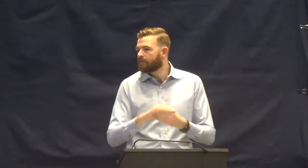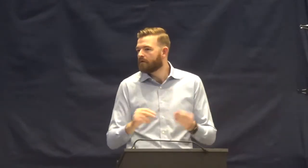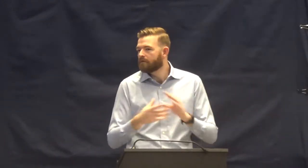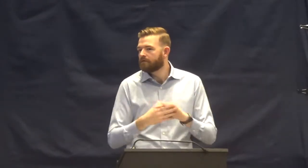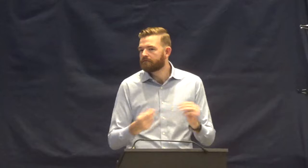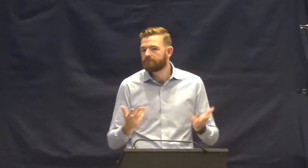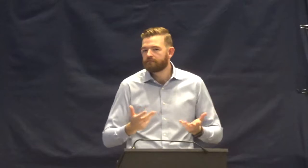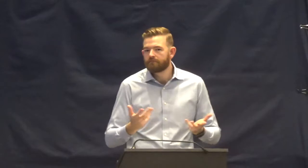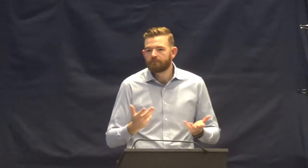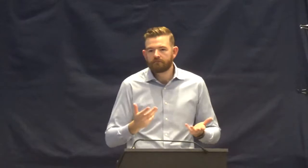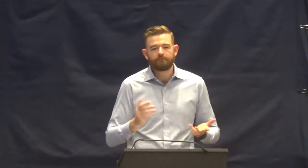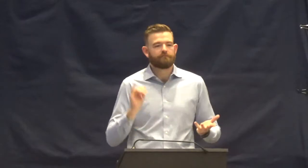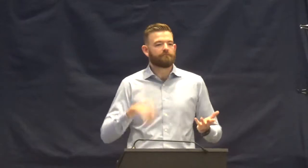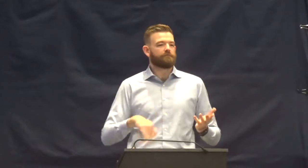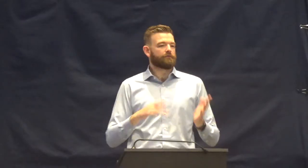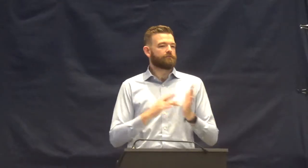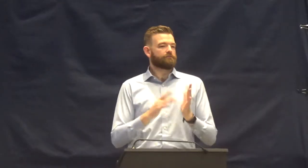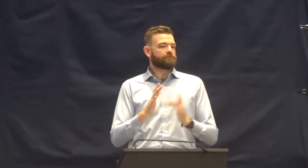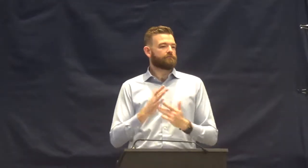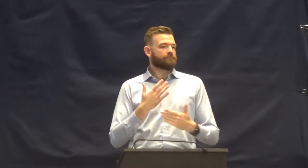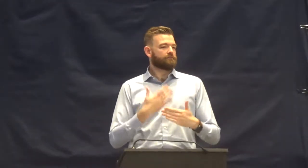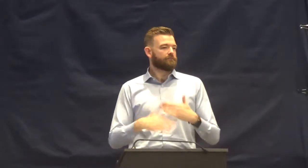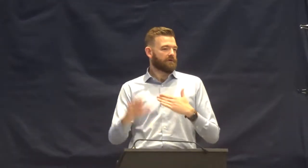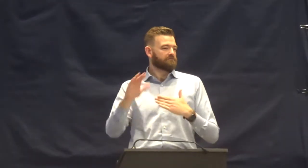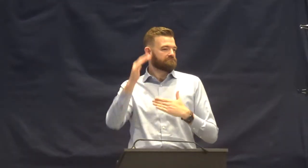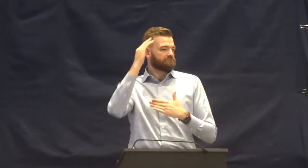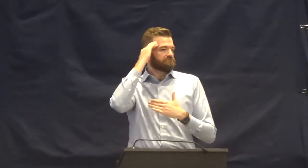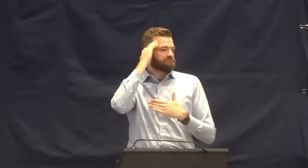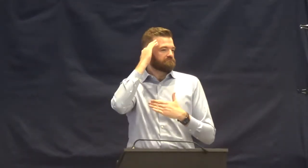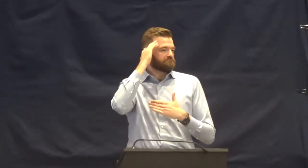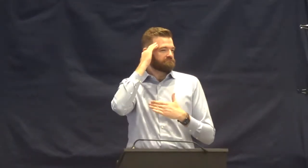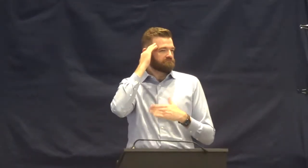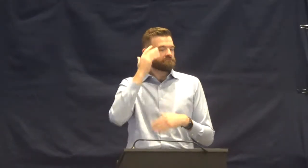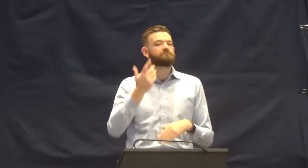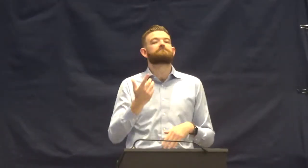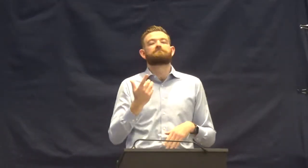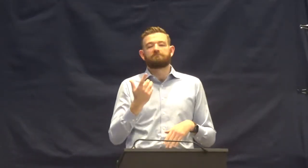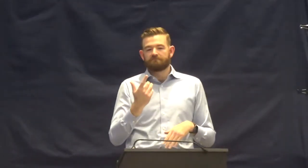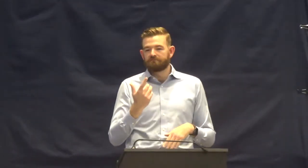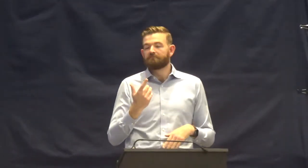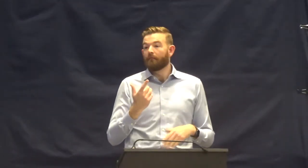For example, what's the story behind Christmas? That's the birth of Jesus. Y'all know that.